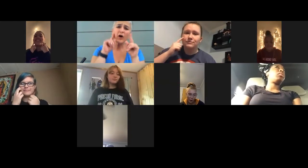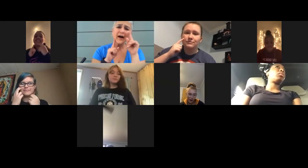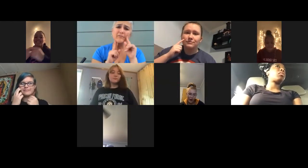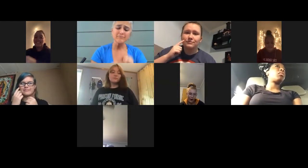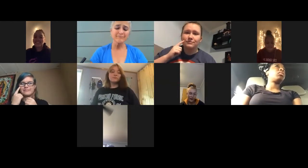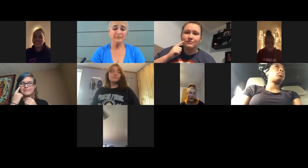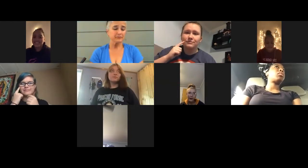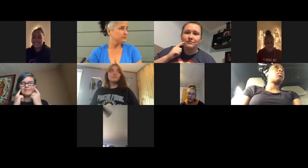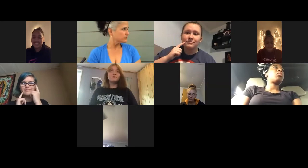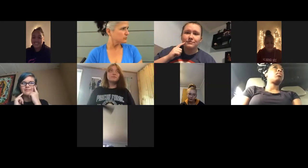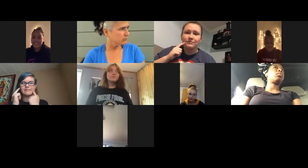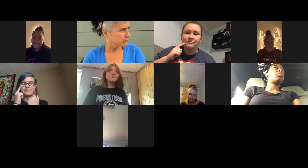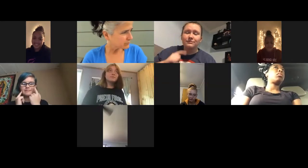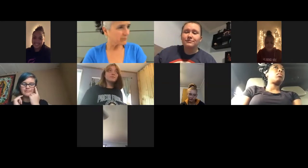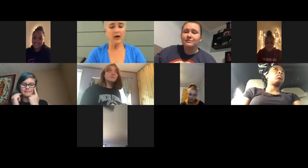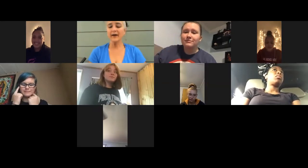Why you cry?